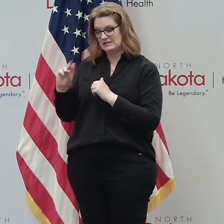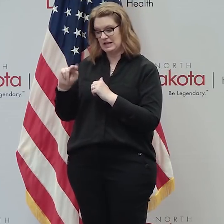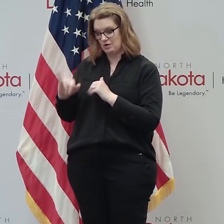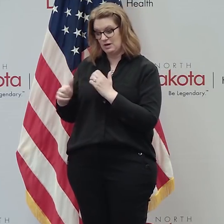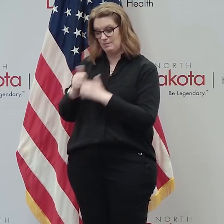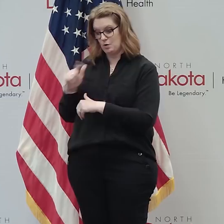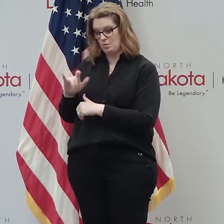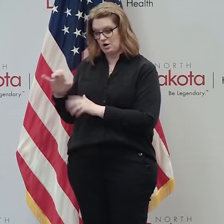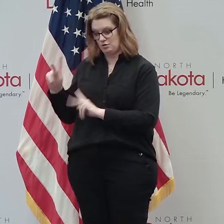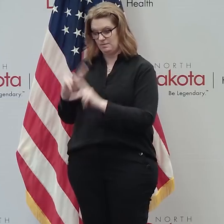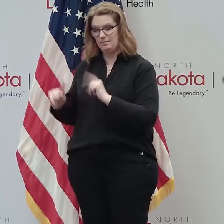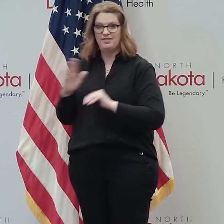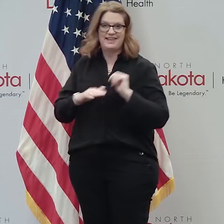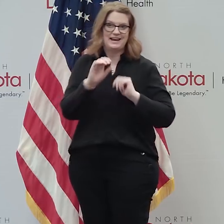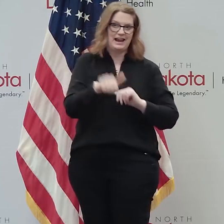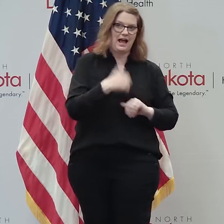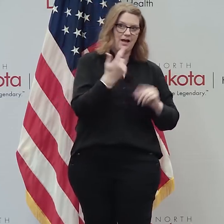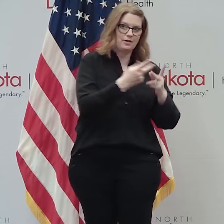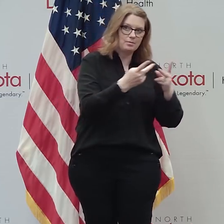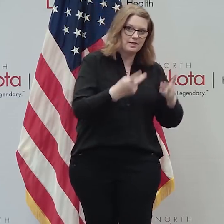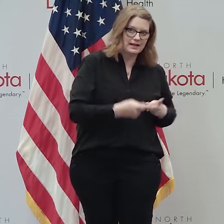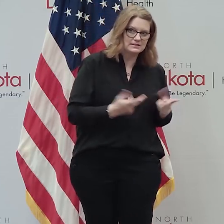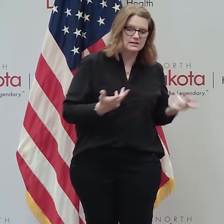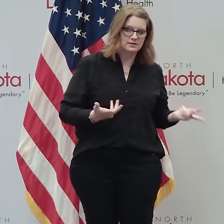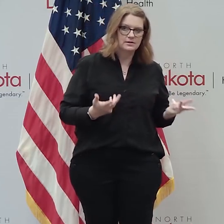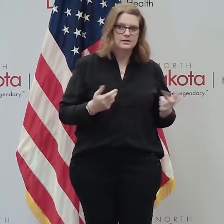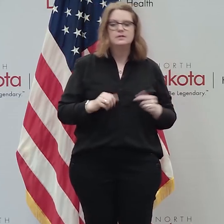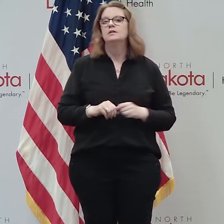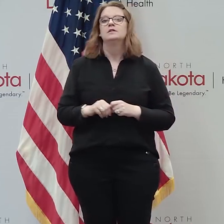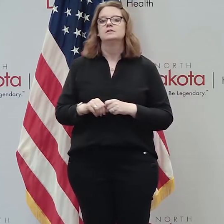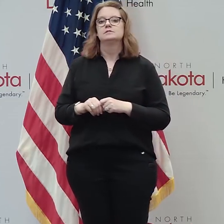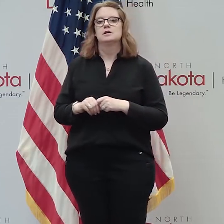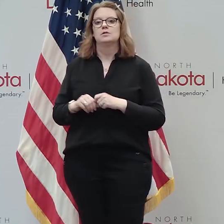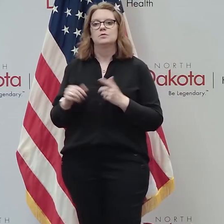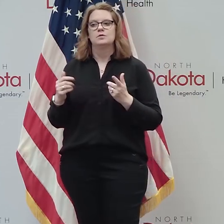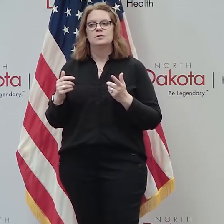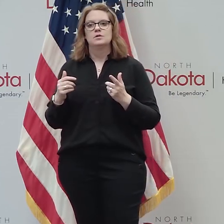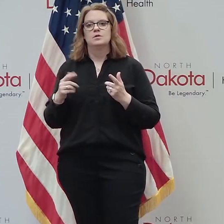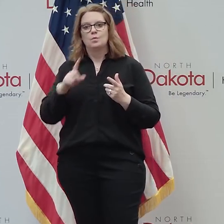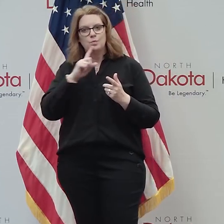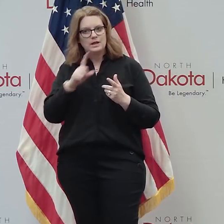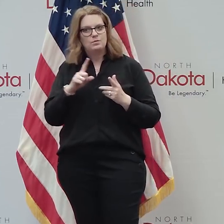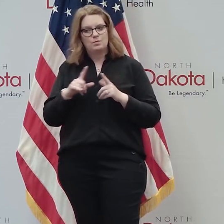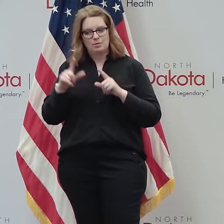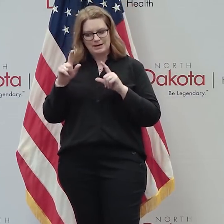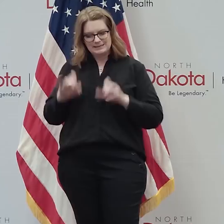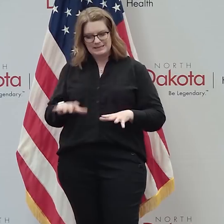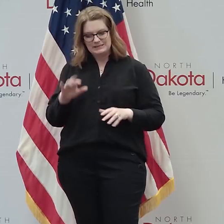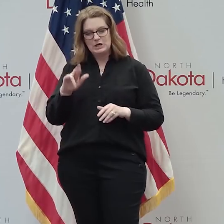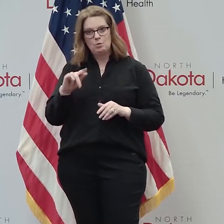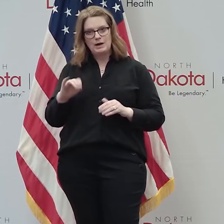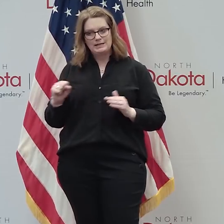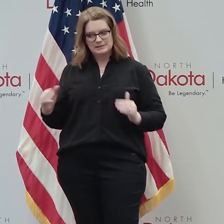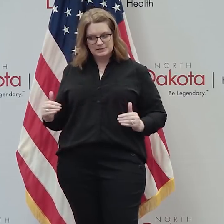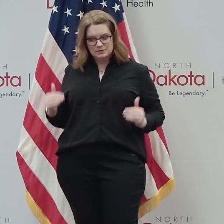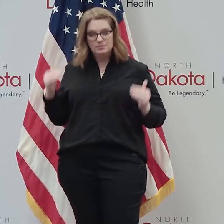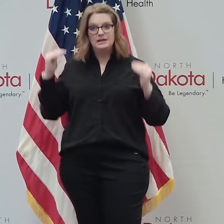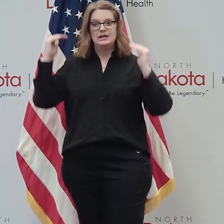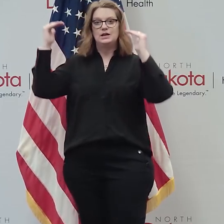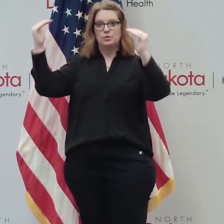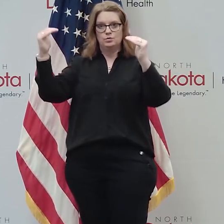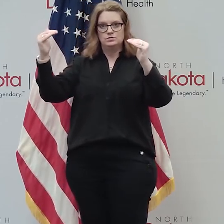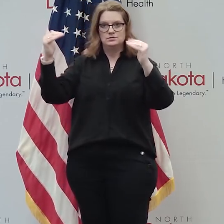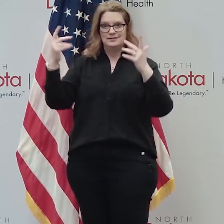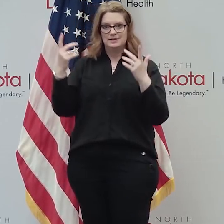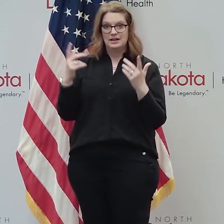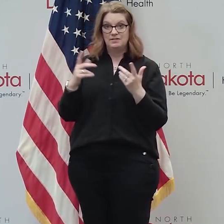And generally, when we do more testing, then the rate of positives tends to go down. So we want to get our testing rates up, even as we're being